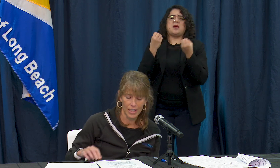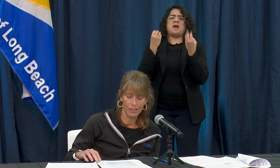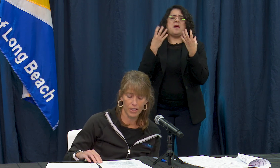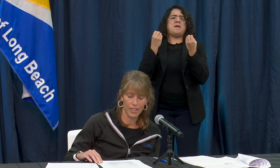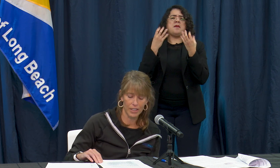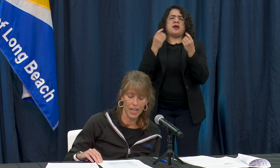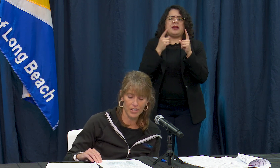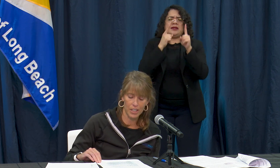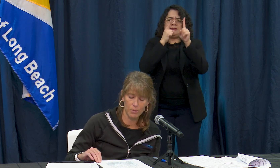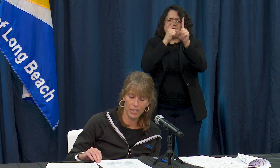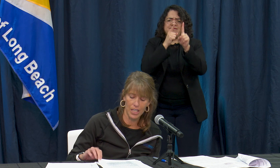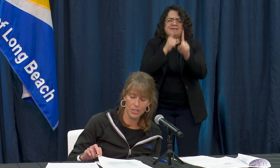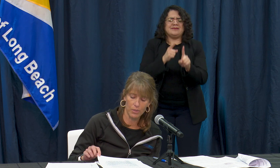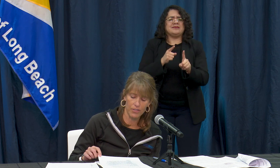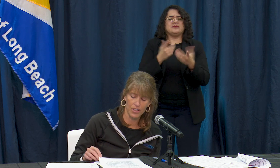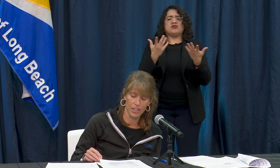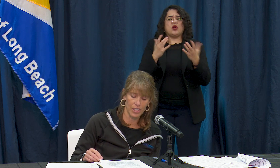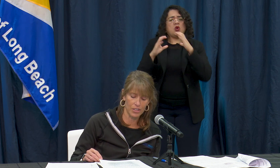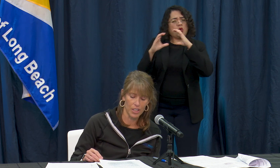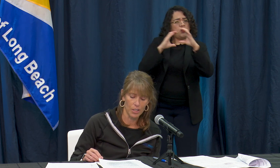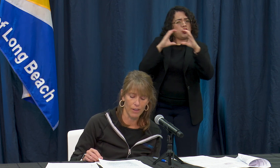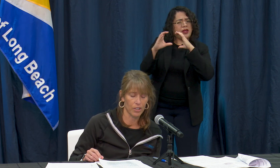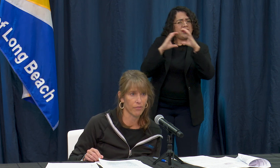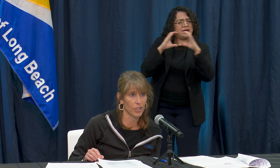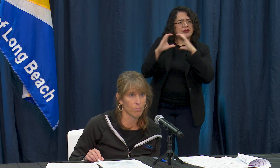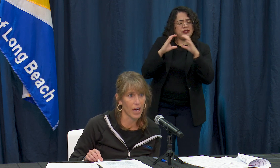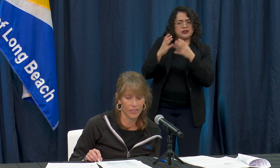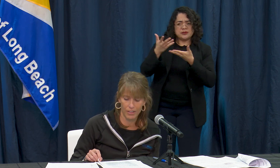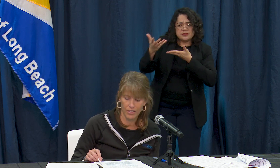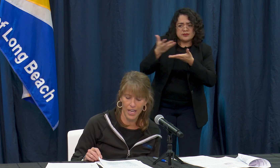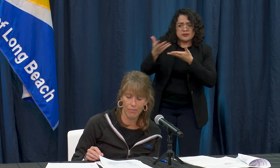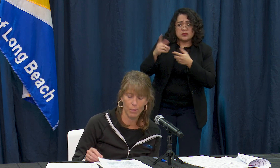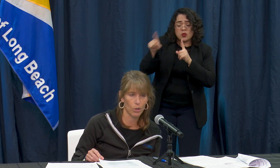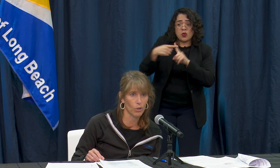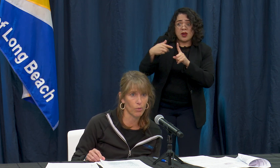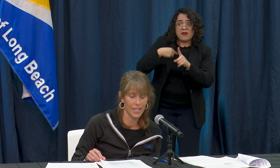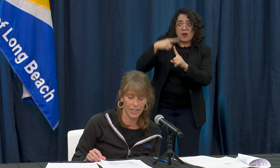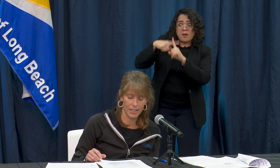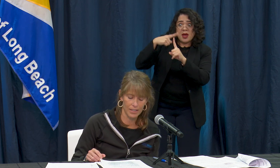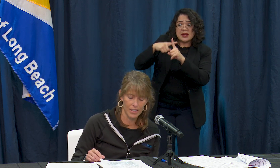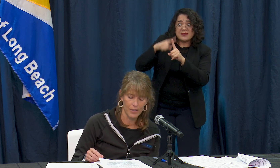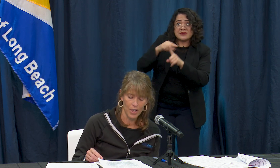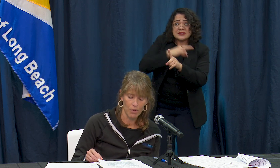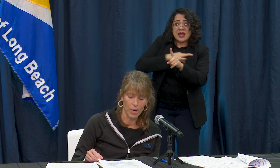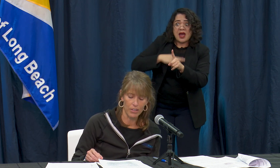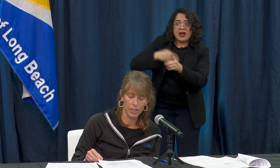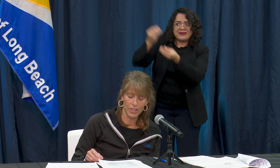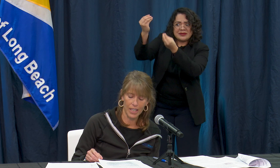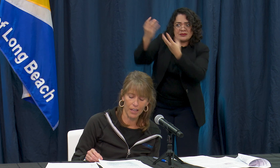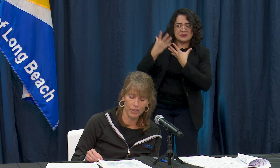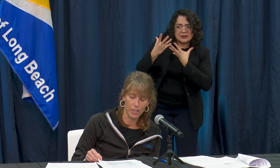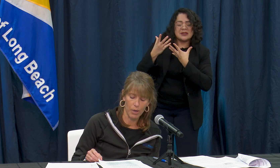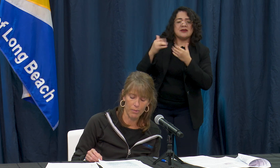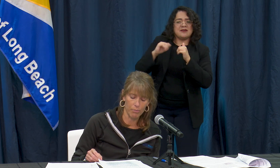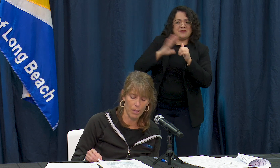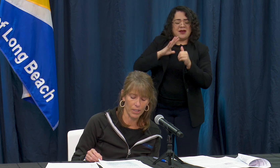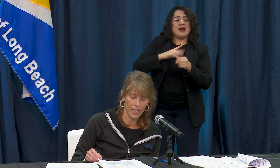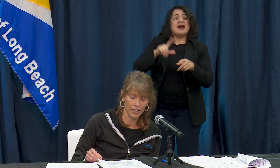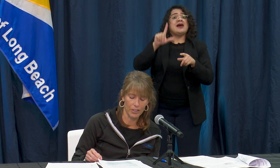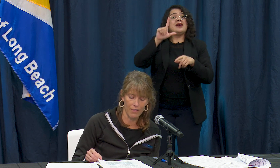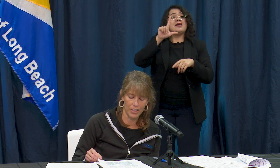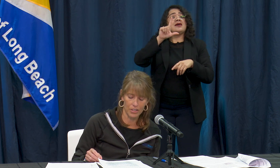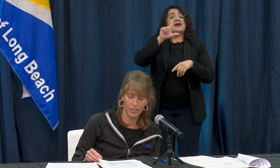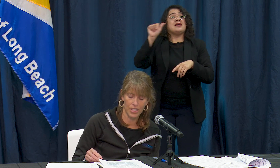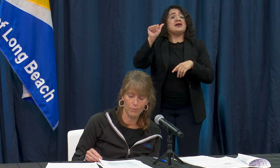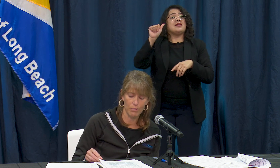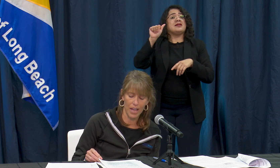measures, including constant communication with facilities who have a confirmed positive staff member or resident, partnering with the California Department of Public